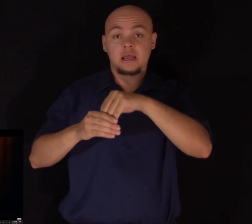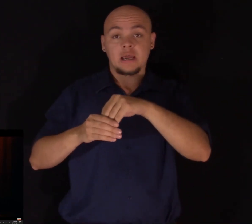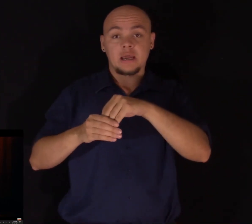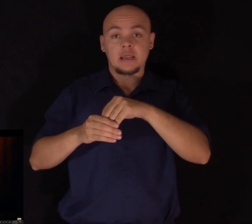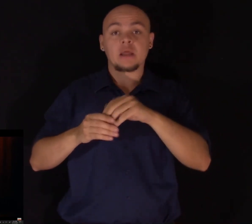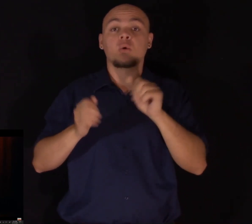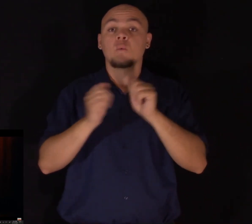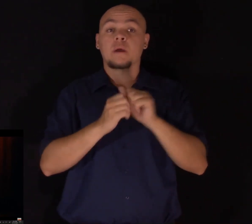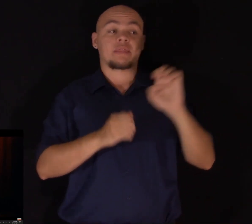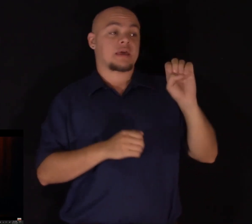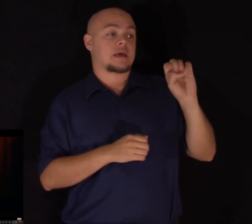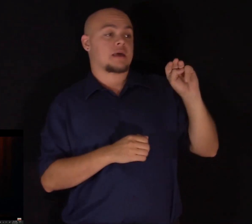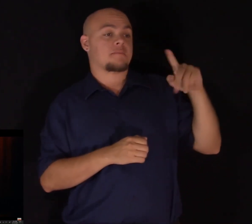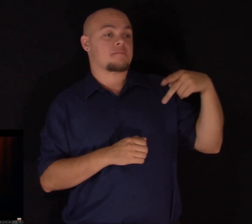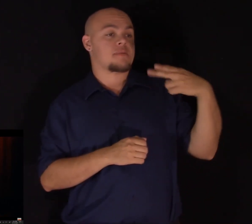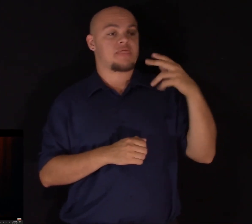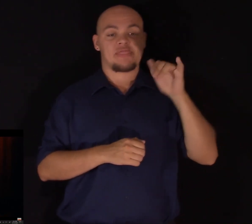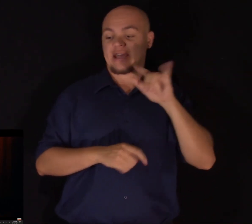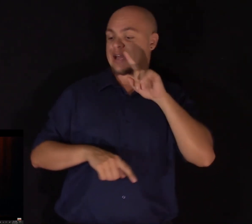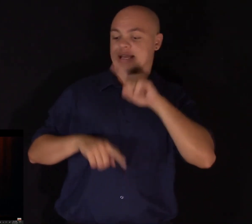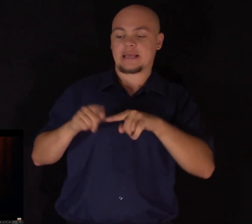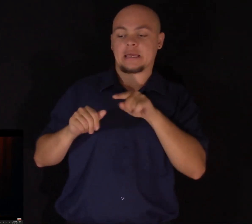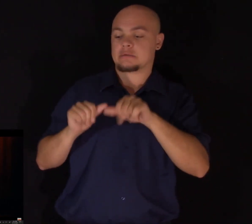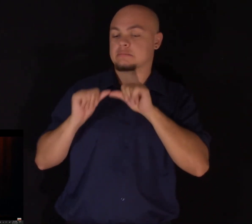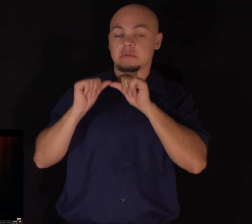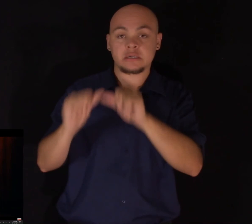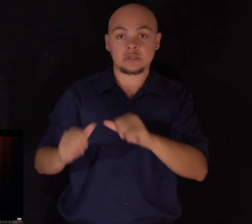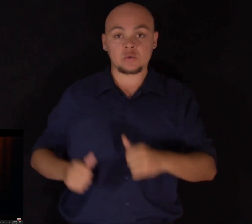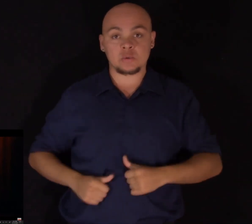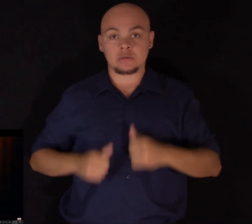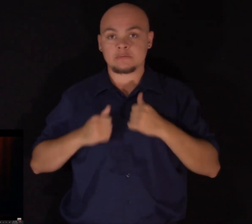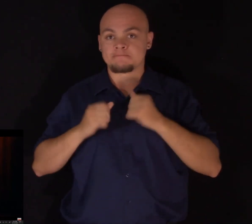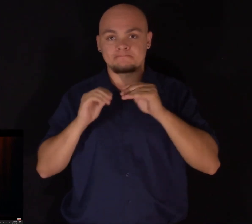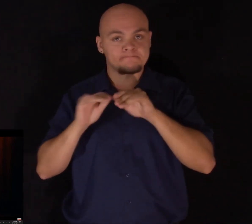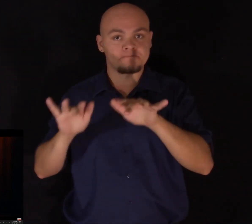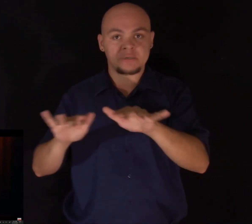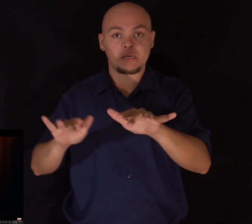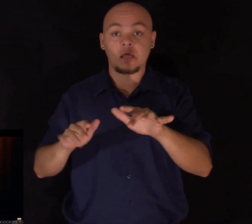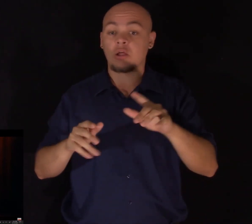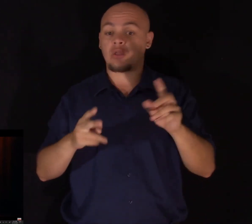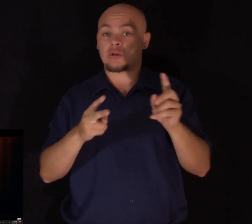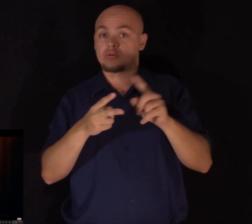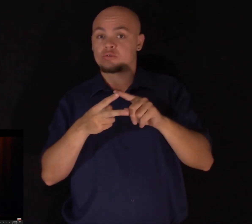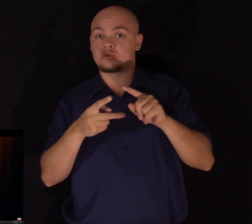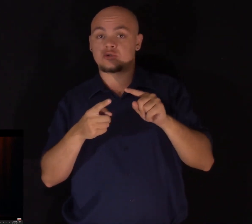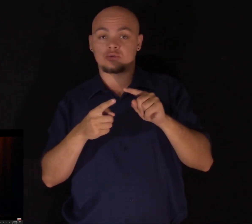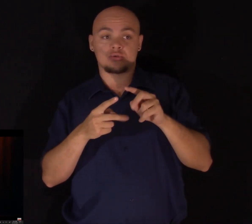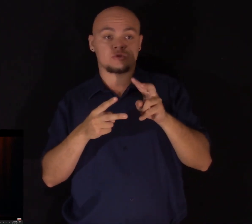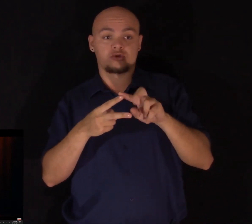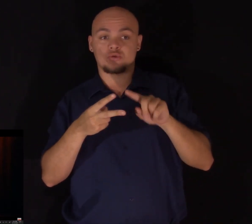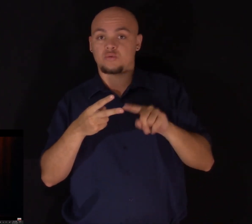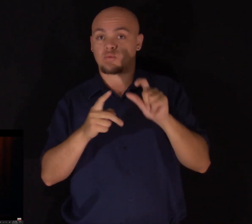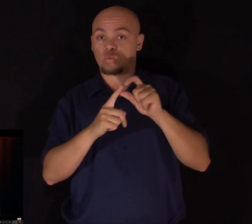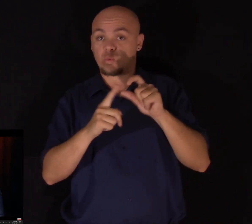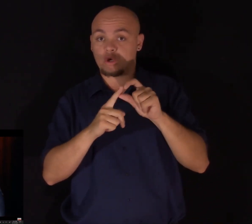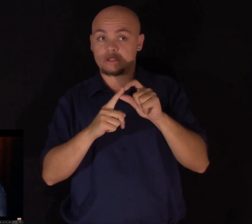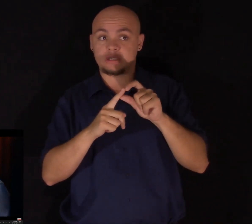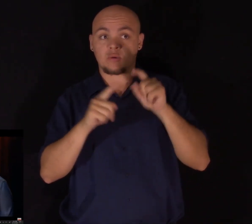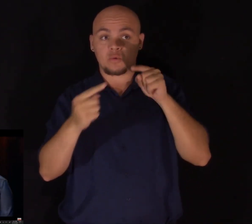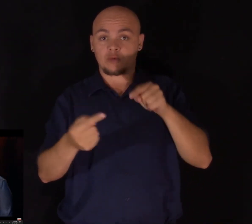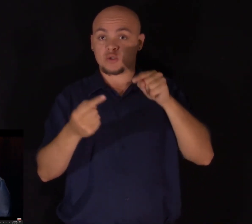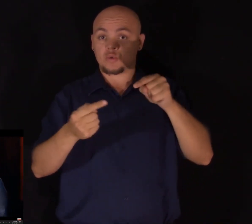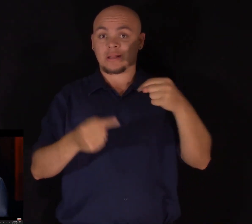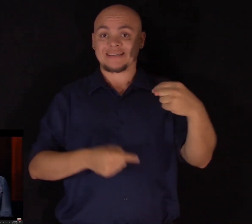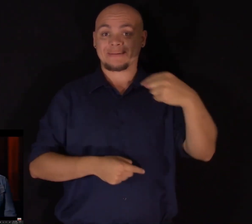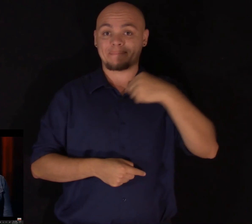can't survive. The 2 most powerful words when we're in struggle: me too. And so I'll leave